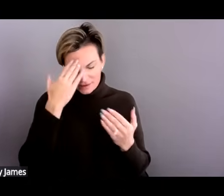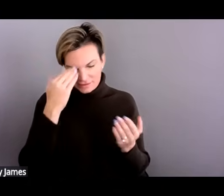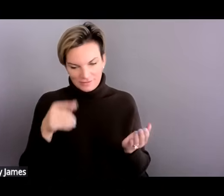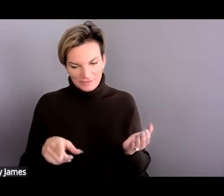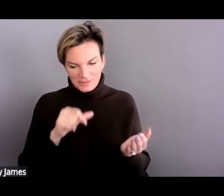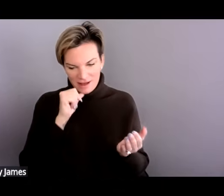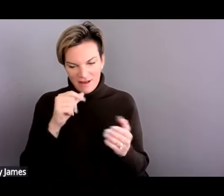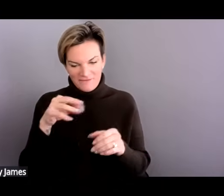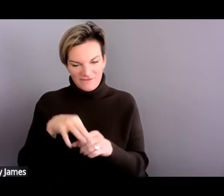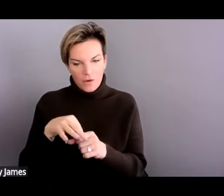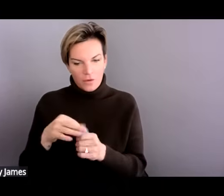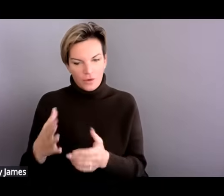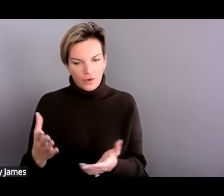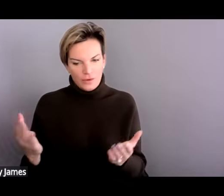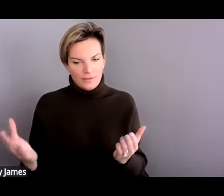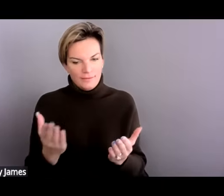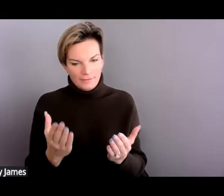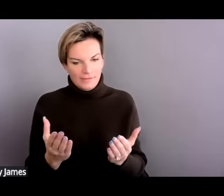chat about. But,